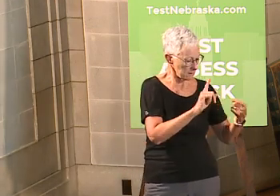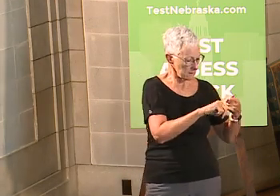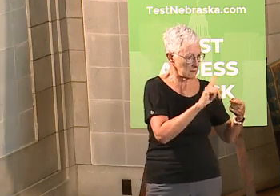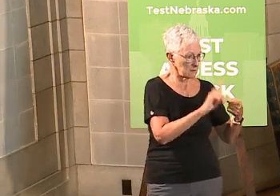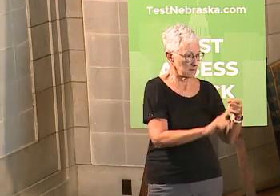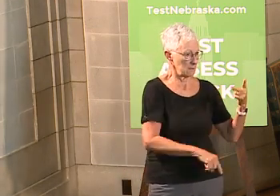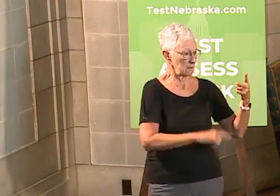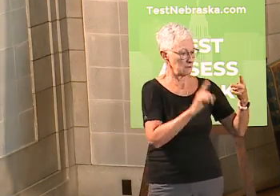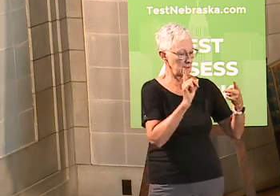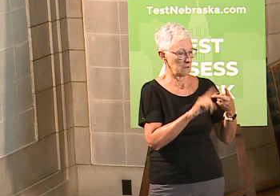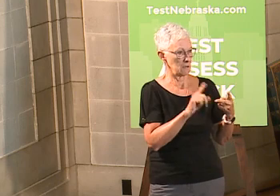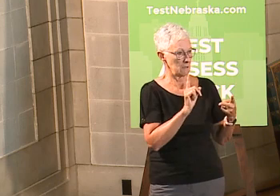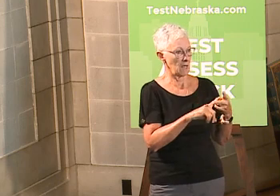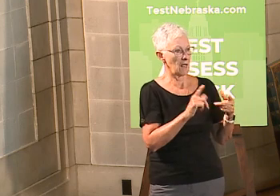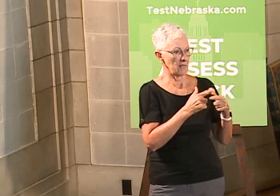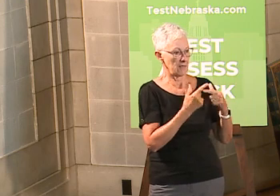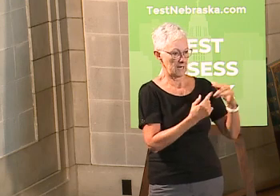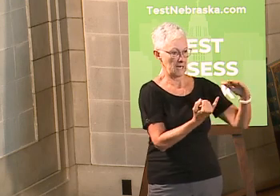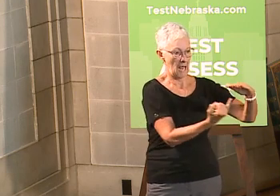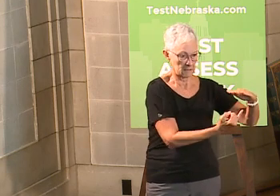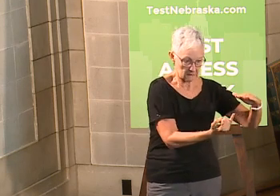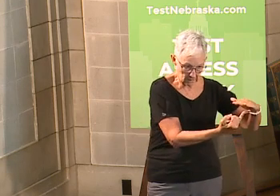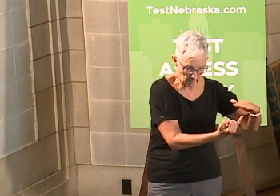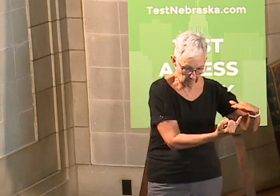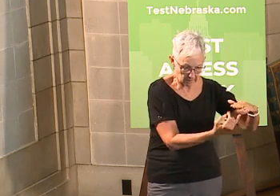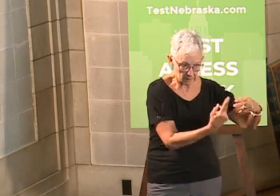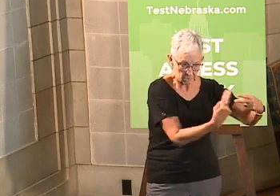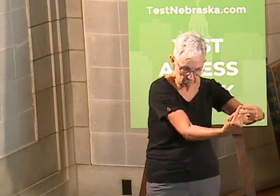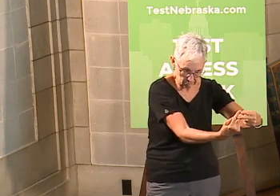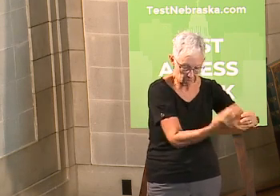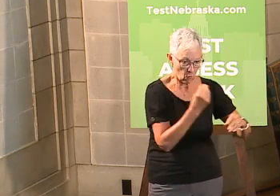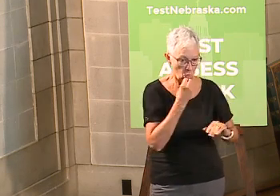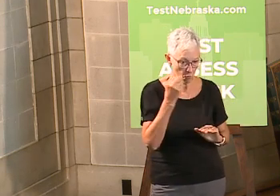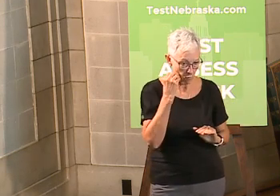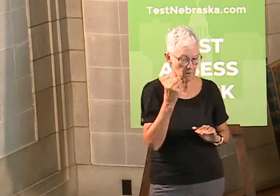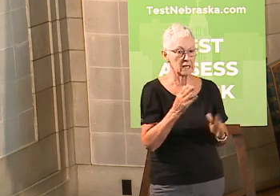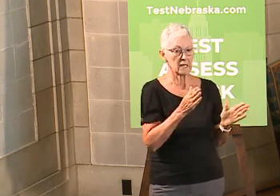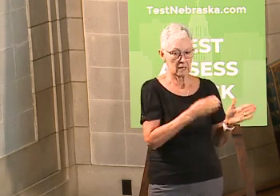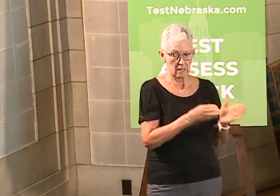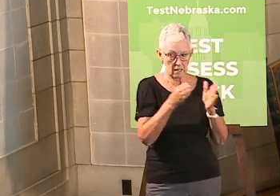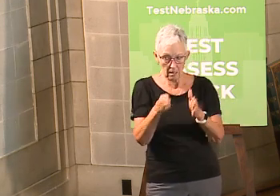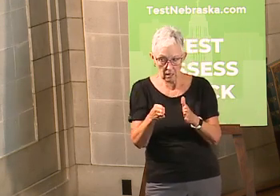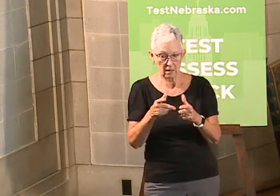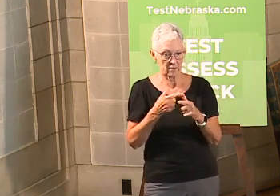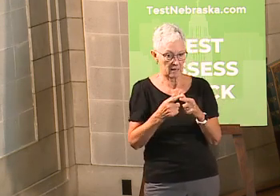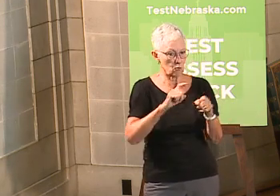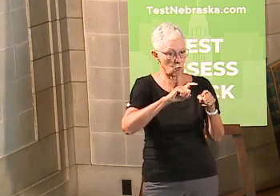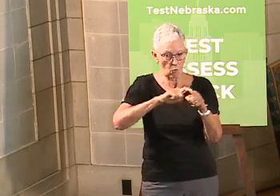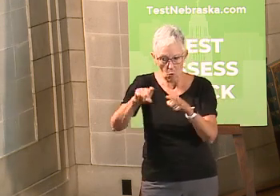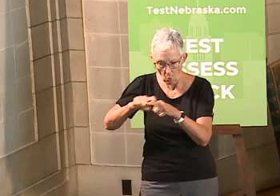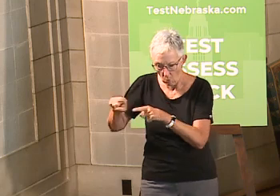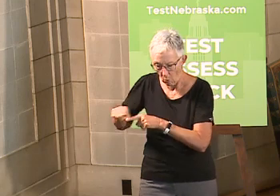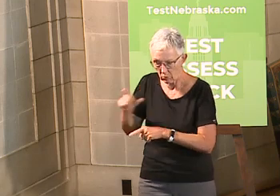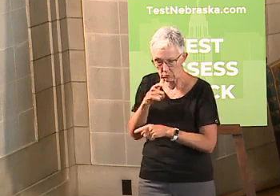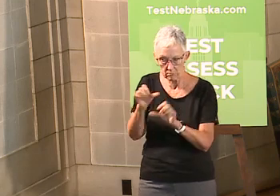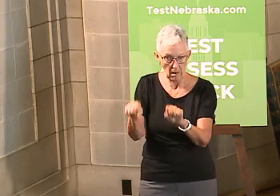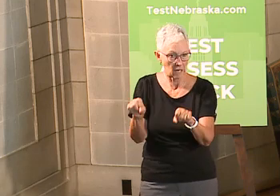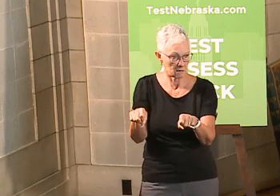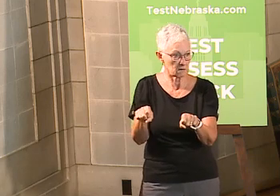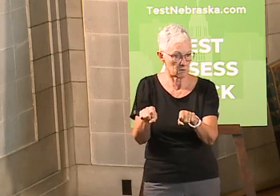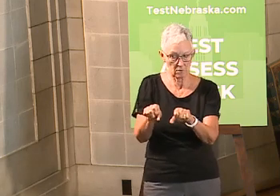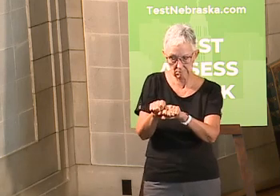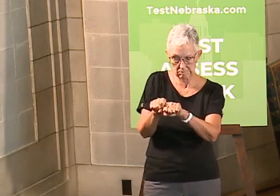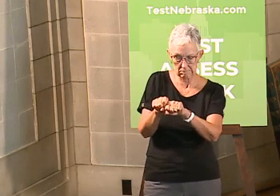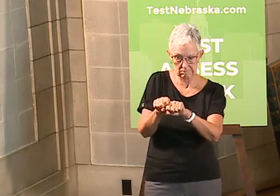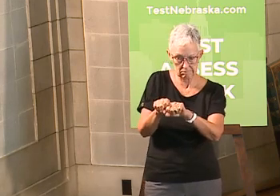That's the blocking and tackling of how you manage these things. And so the more that you can do testing, the more that we can find those people who are infected and